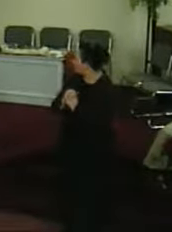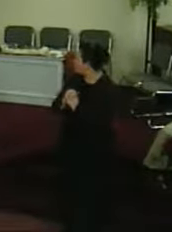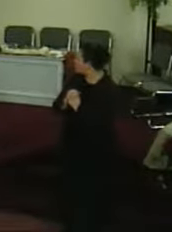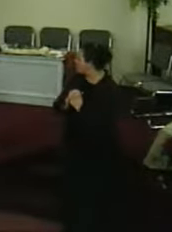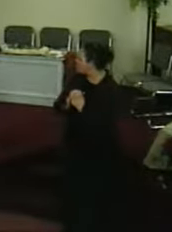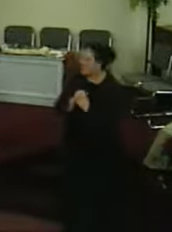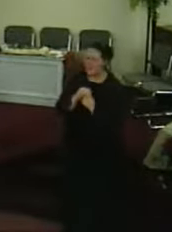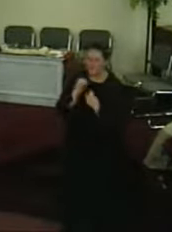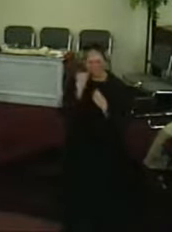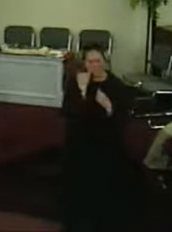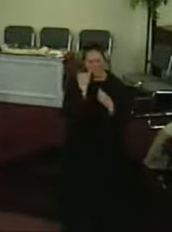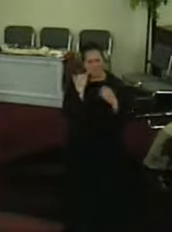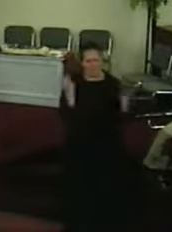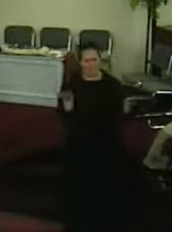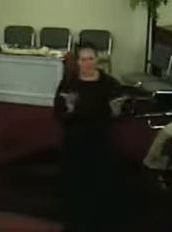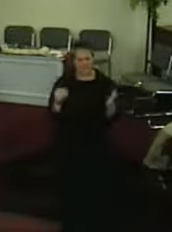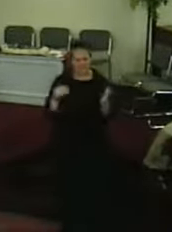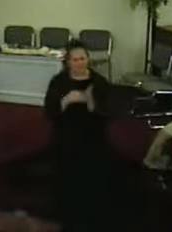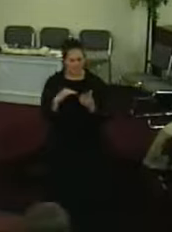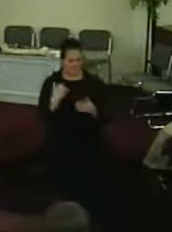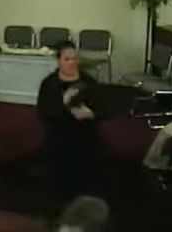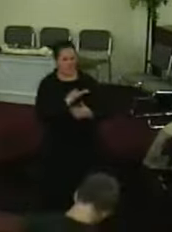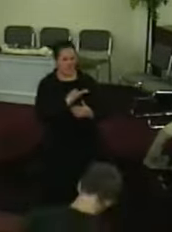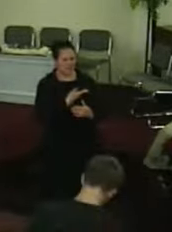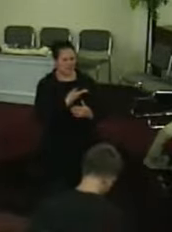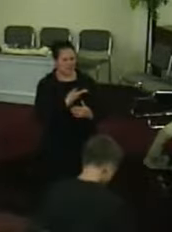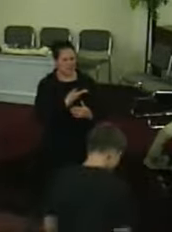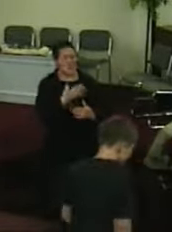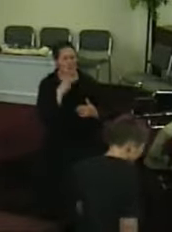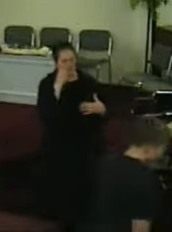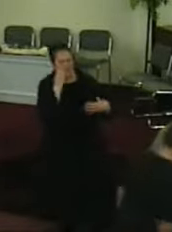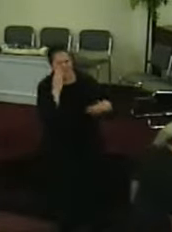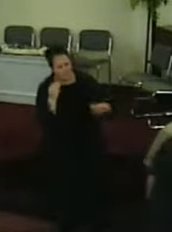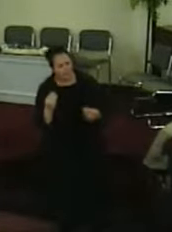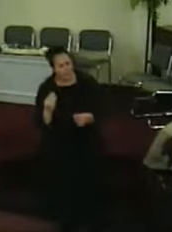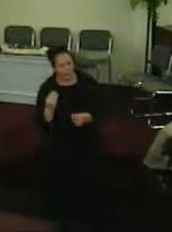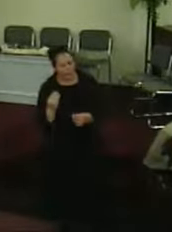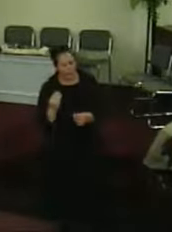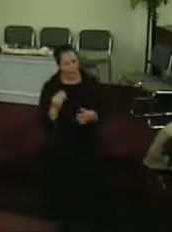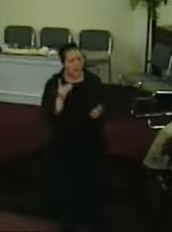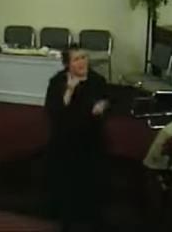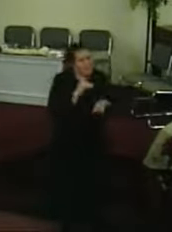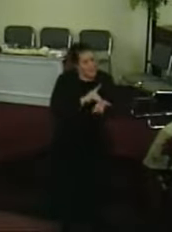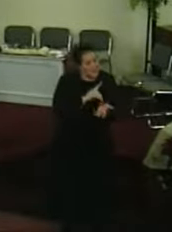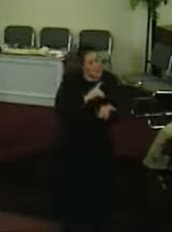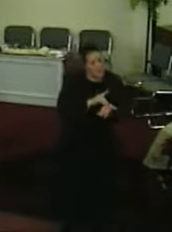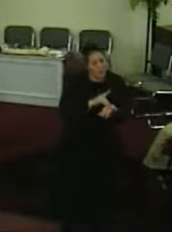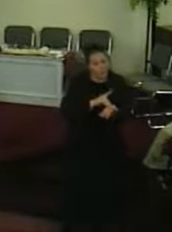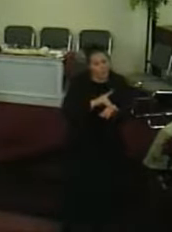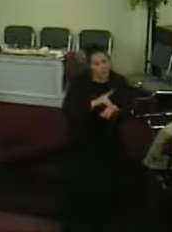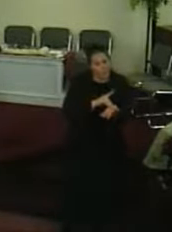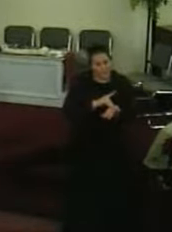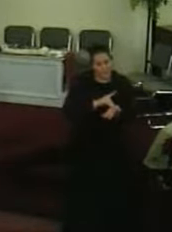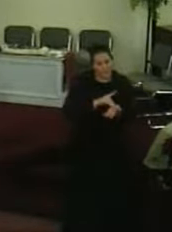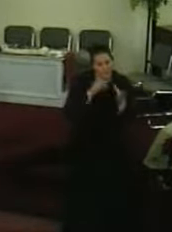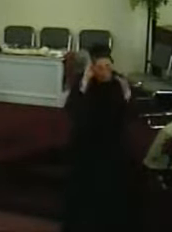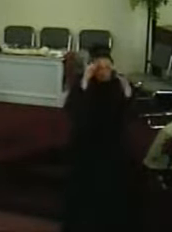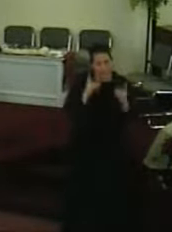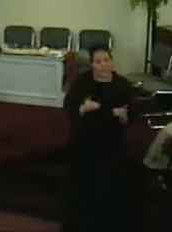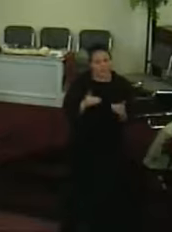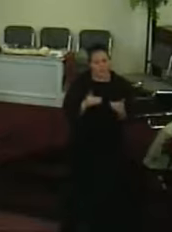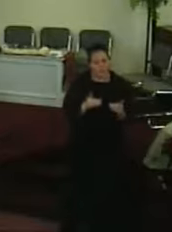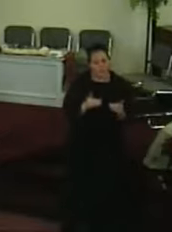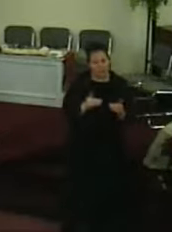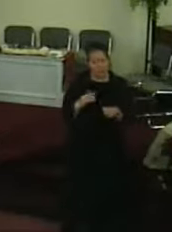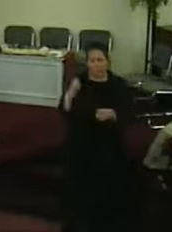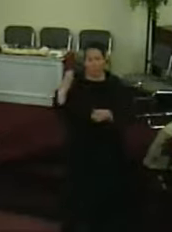us, there are things that can be experienced. The doctor's prognosis, the boss's pink